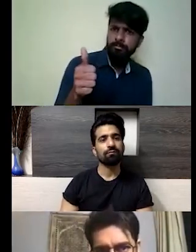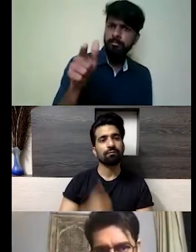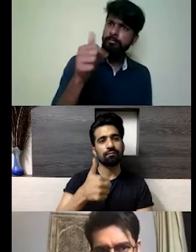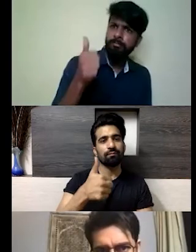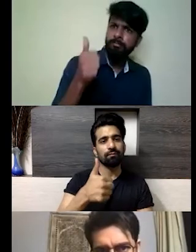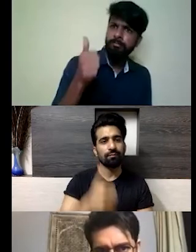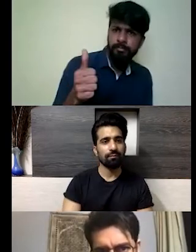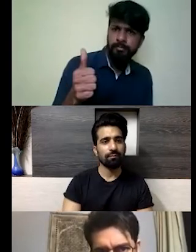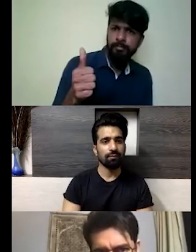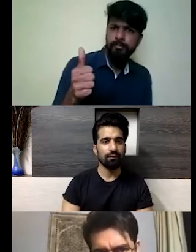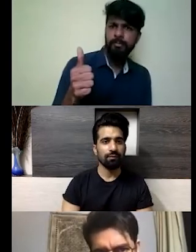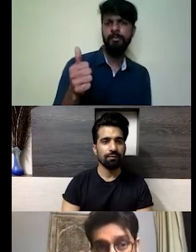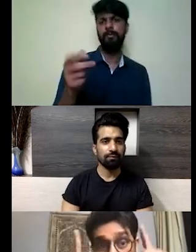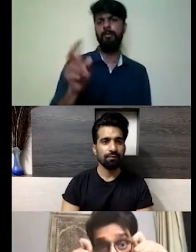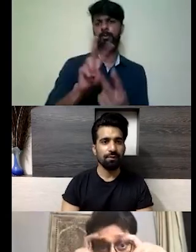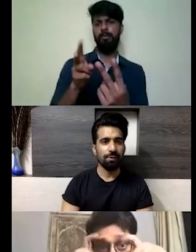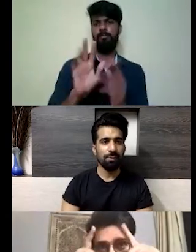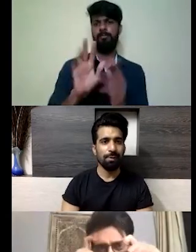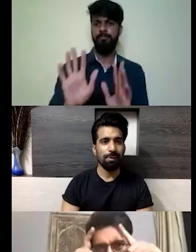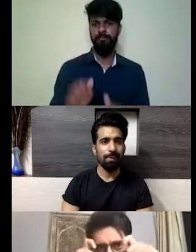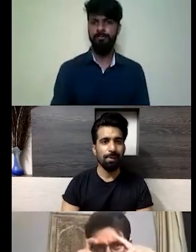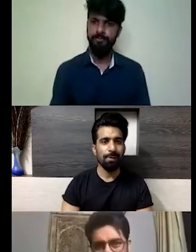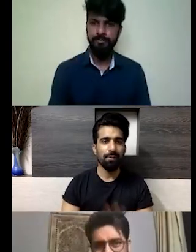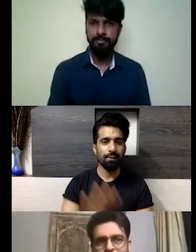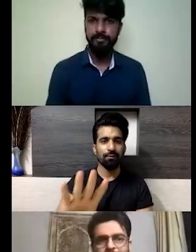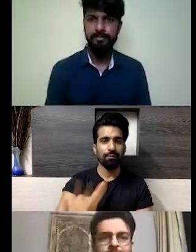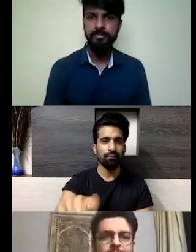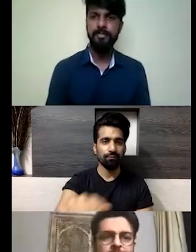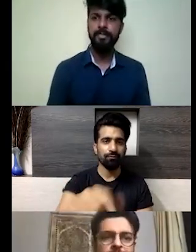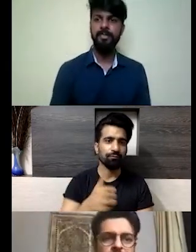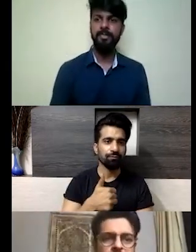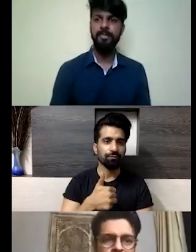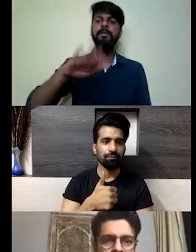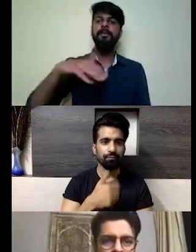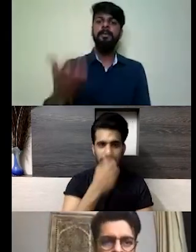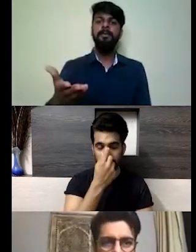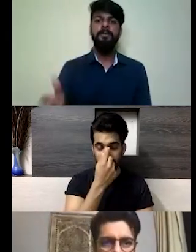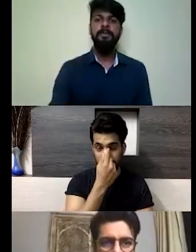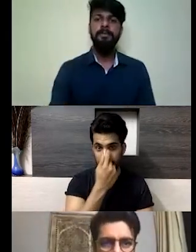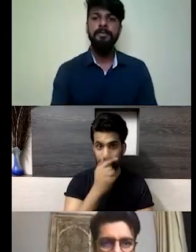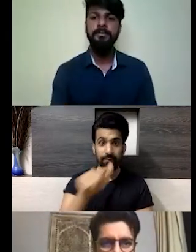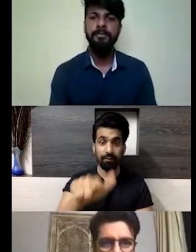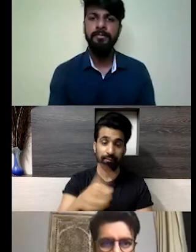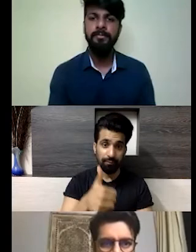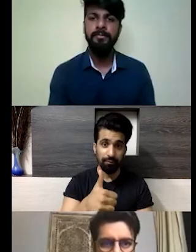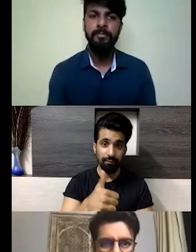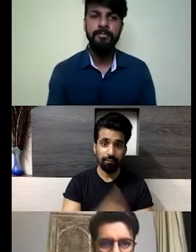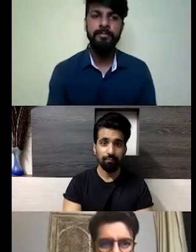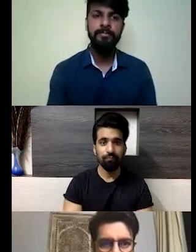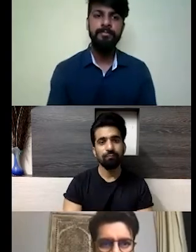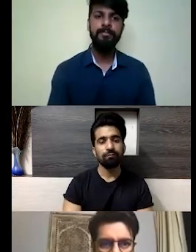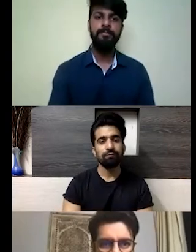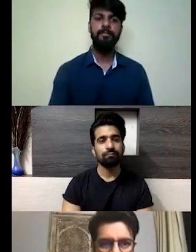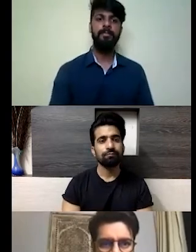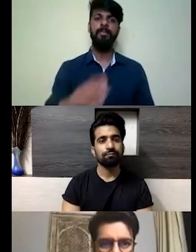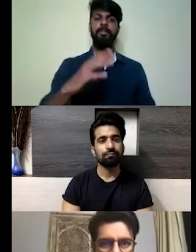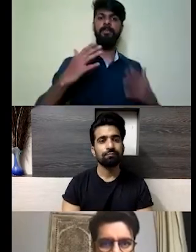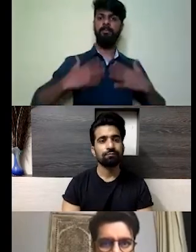You good? You good is also one of those signs you can do. You okay? You good? Okay. Next.